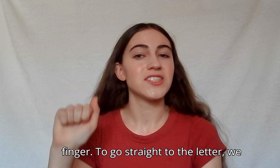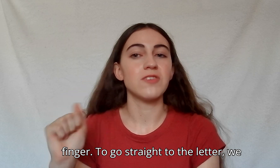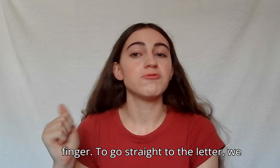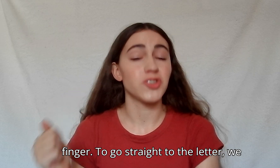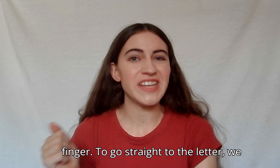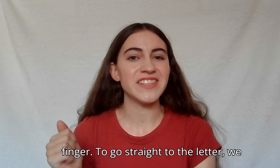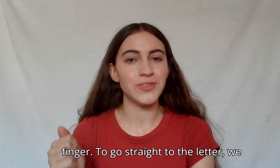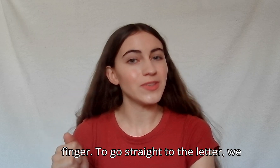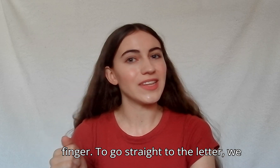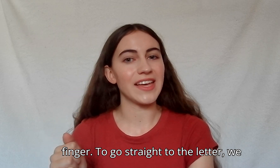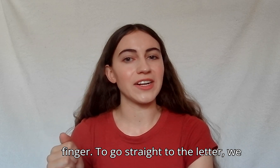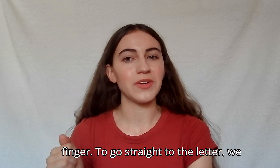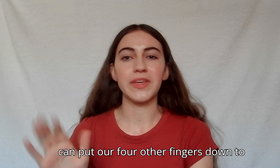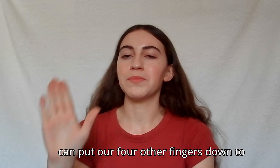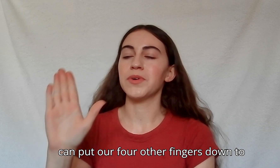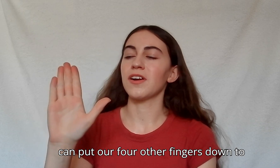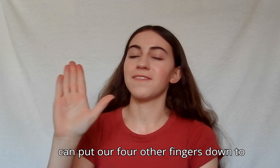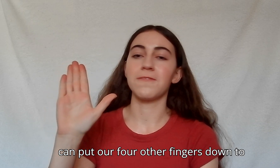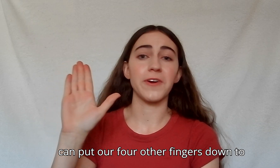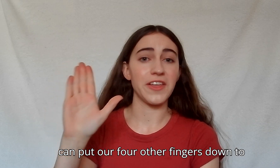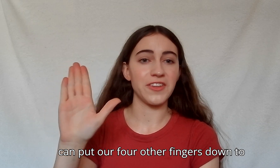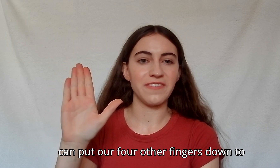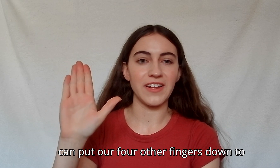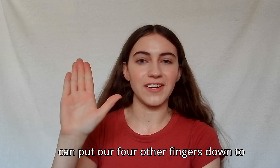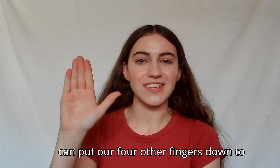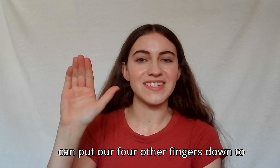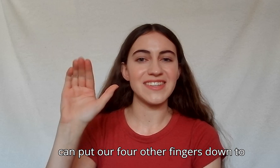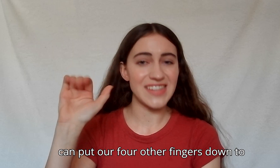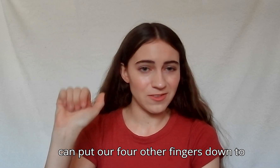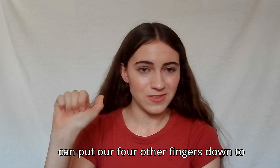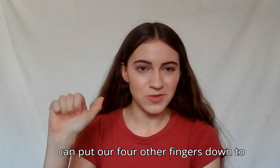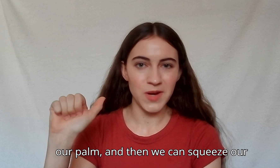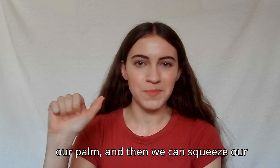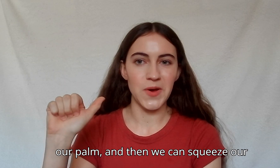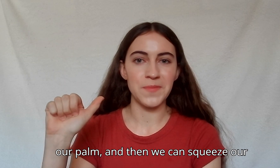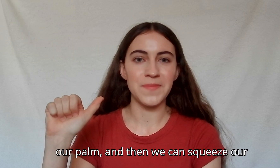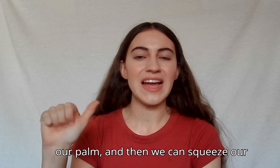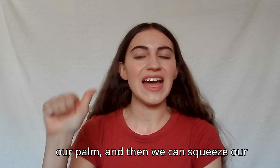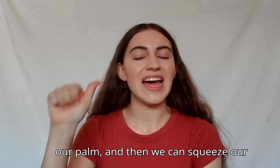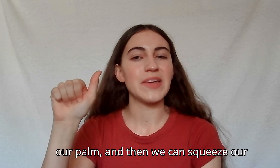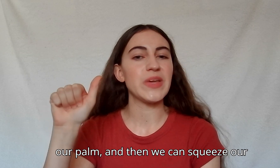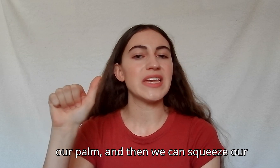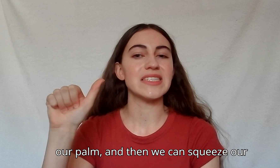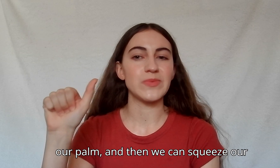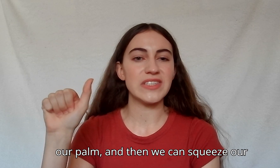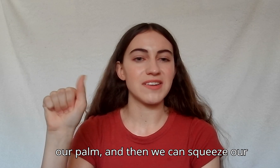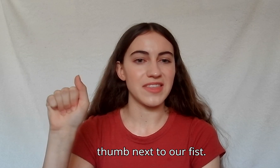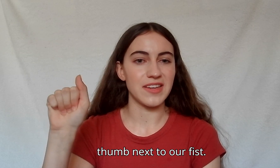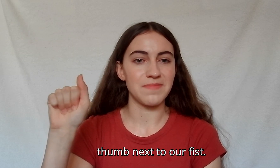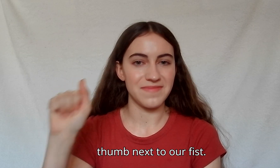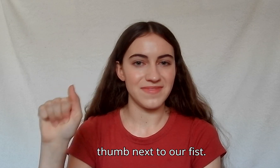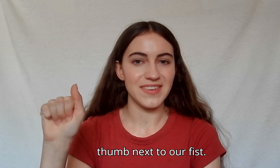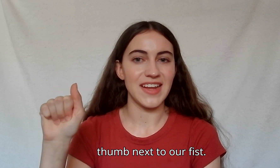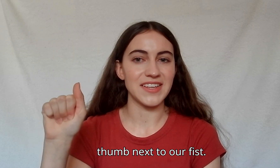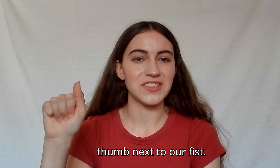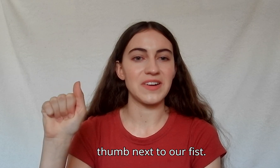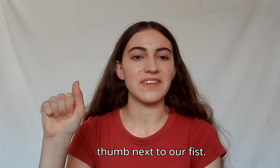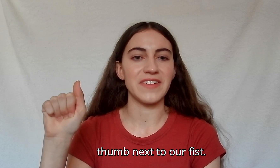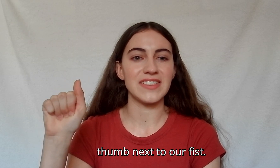go straight to the letter, we can put our 4 other fingers down to our palm, and then we can squeeze our thumb next to our fist.